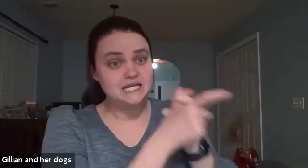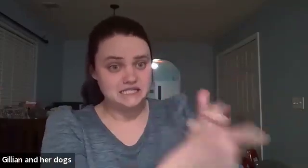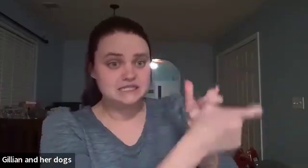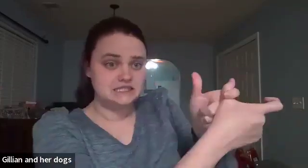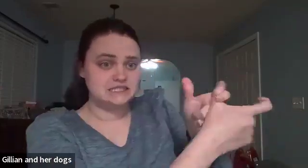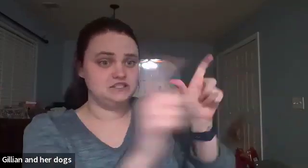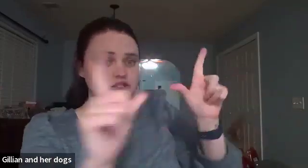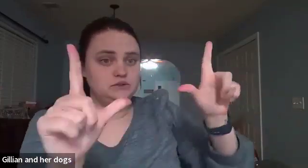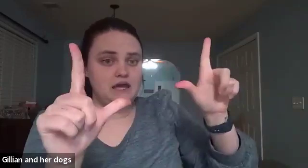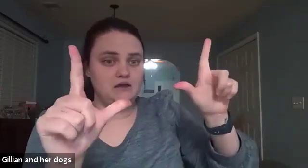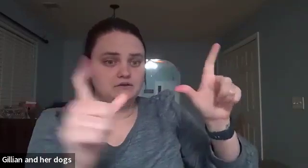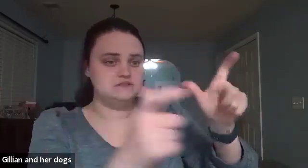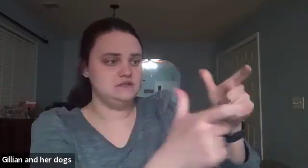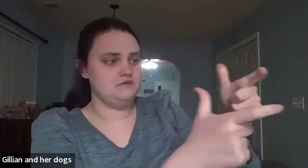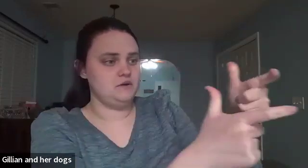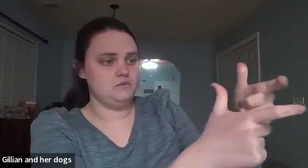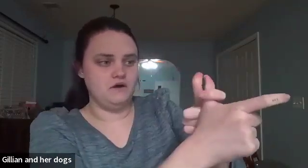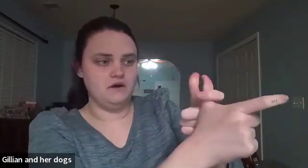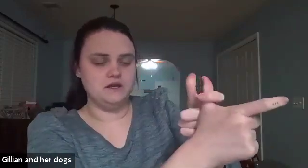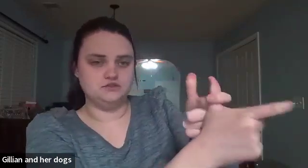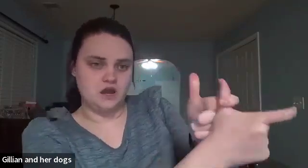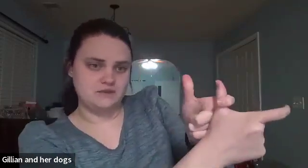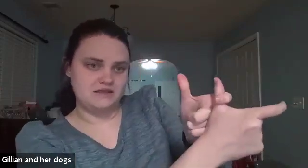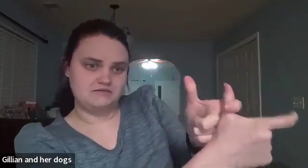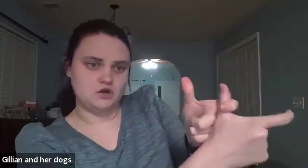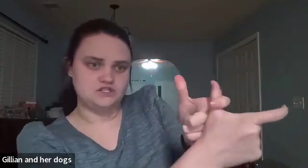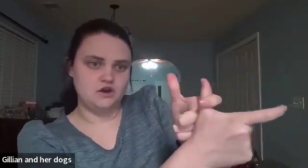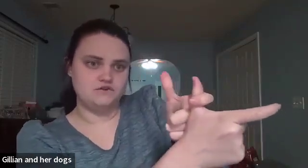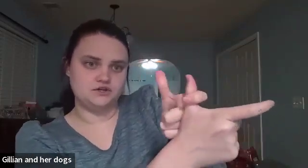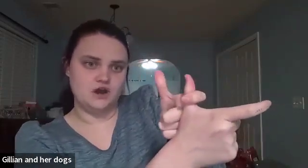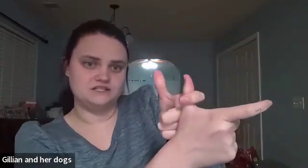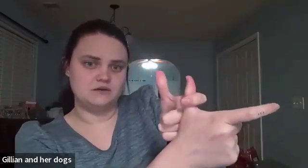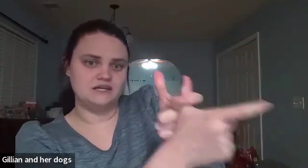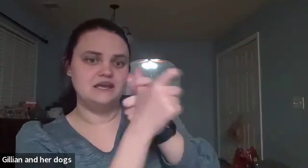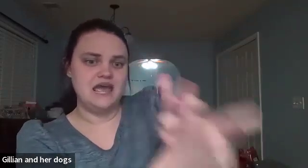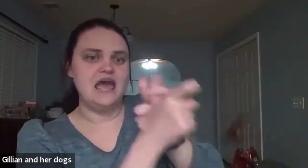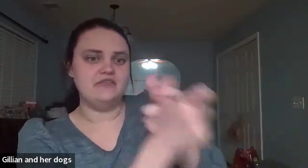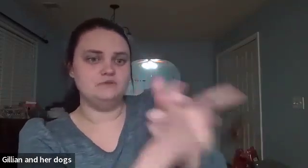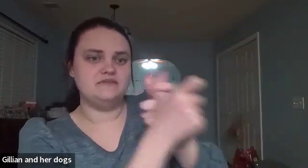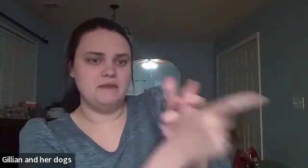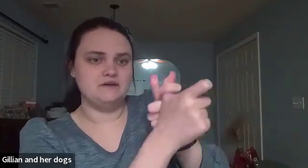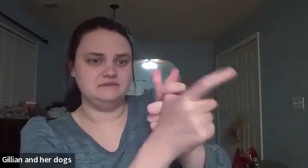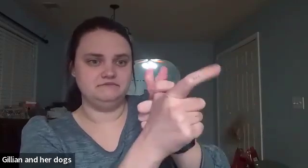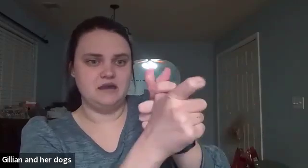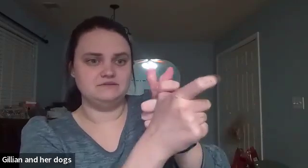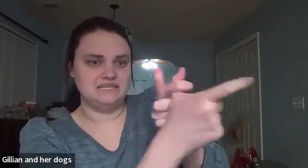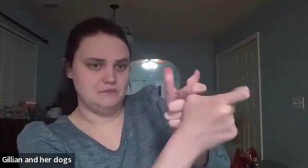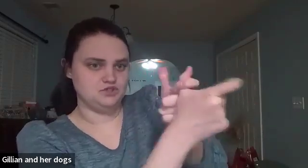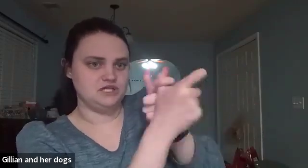running. It's like 2 L's. You have like your dominant hooks over your non-dominant, and then you make the bouncing